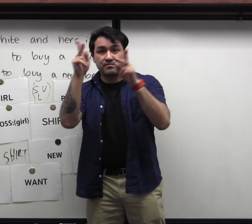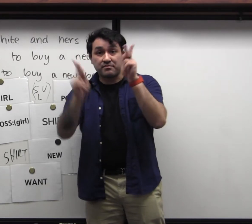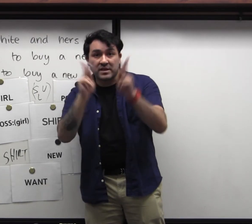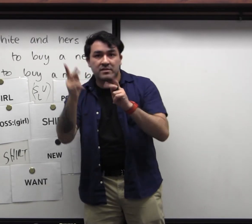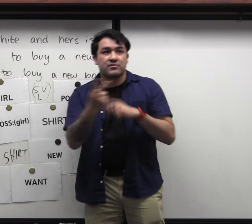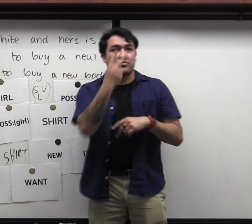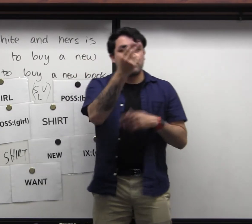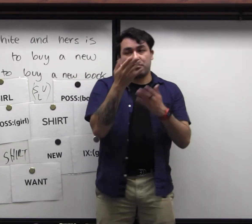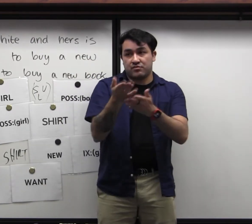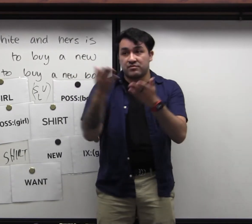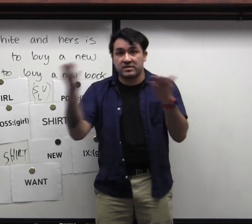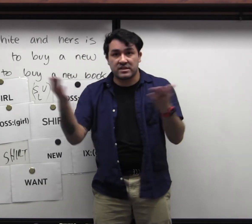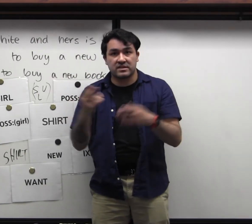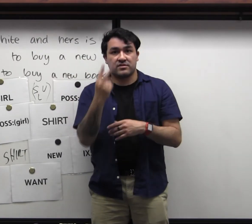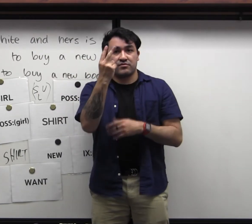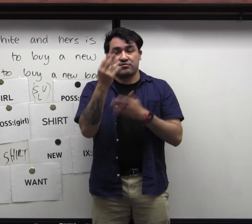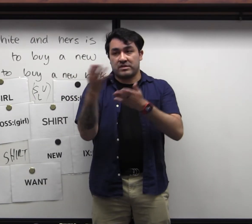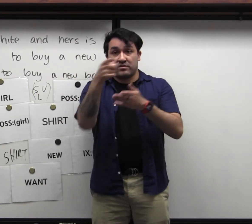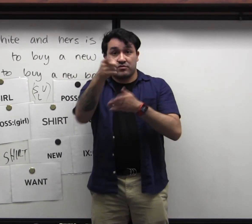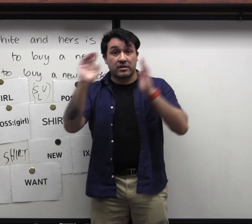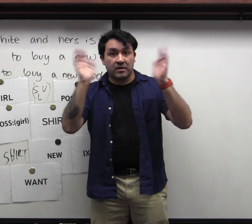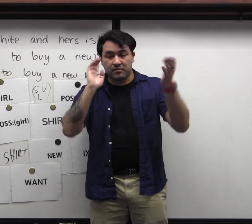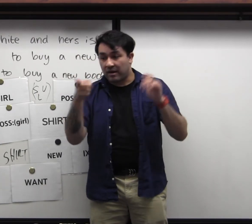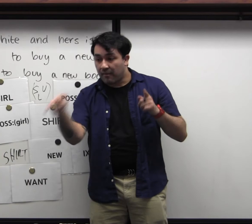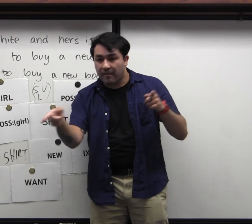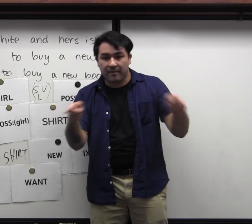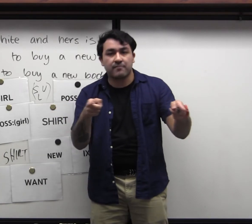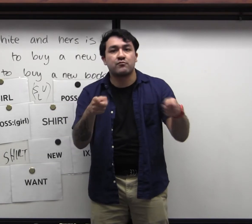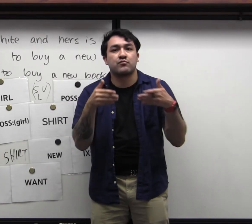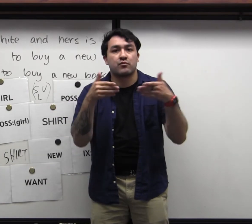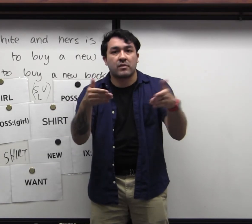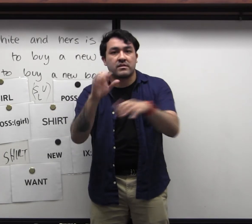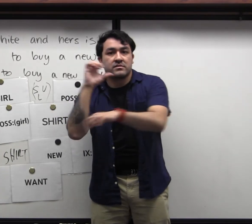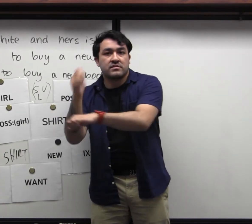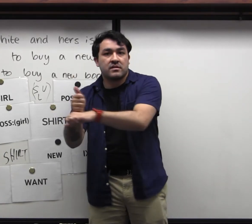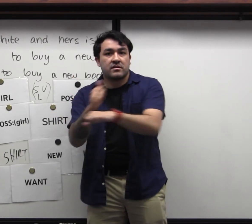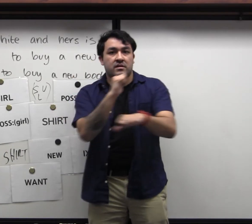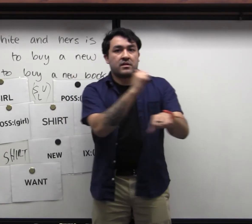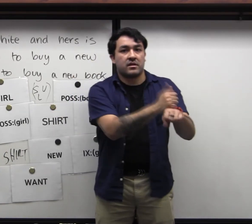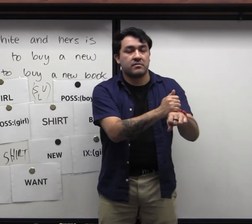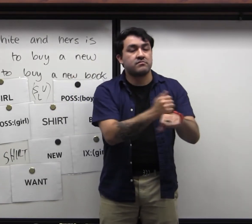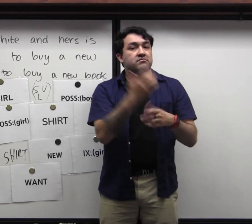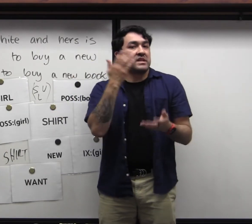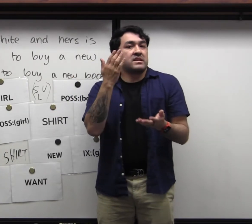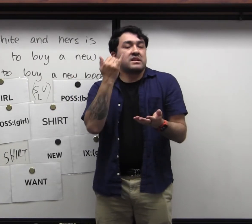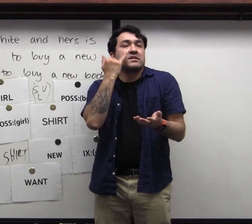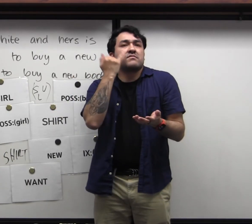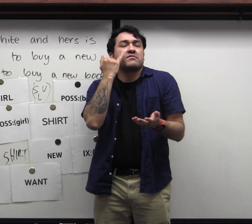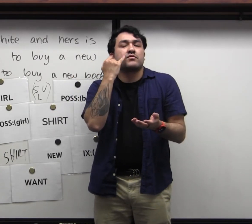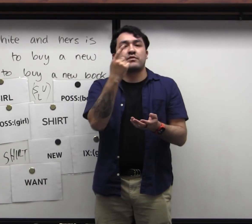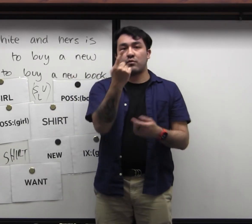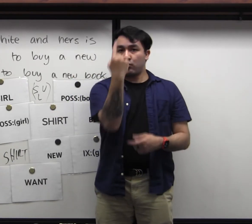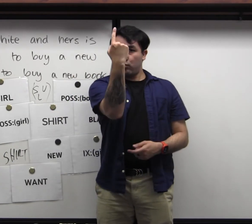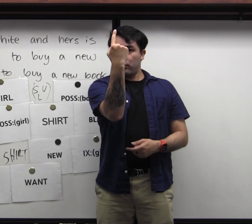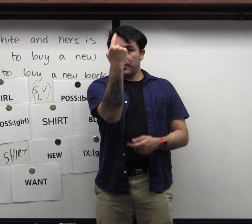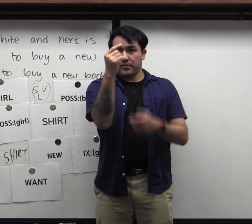in English, two people, two things, you're going to compare them. You're not going to compare them. Try practice setting them up. Try putting them into